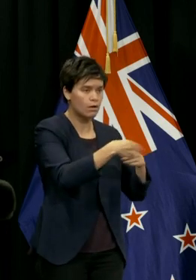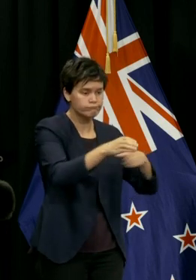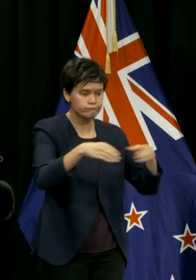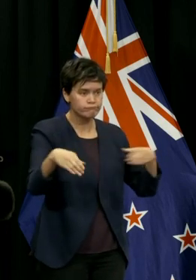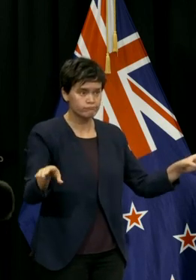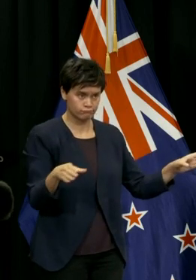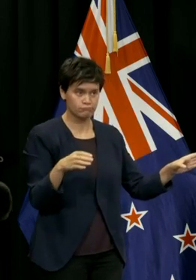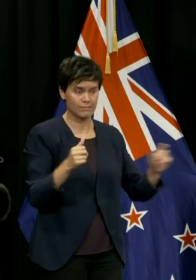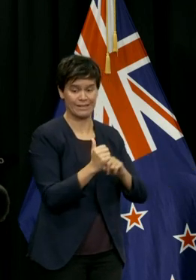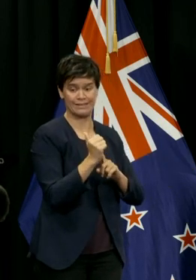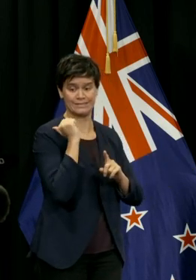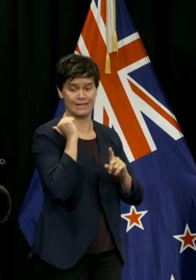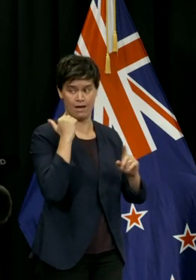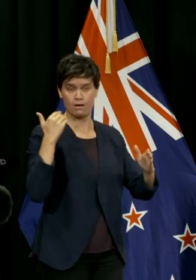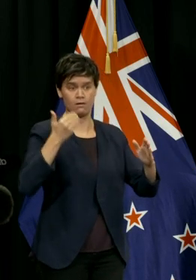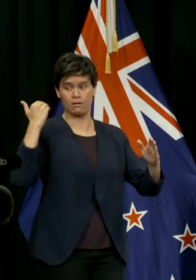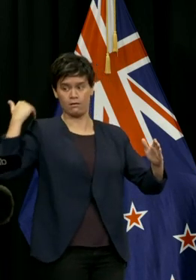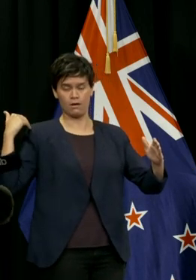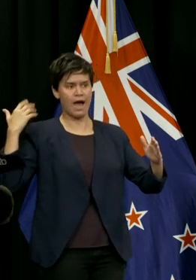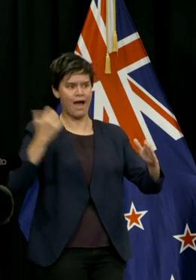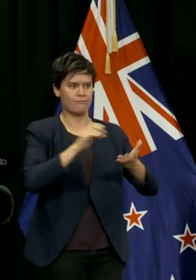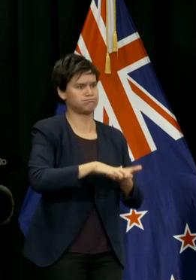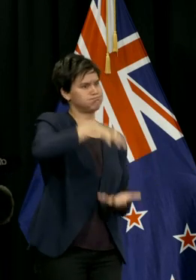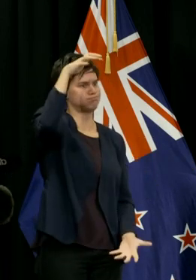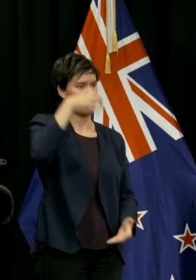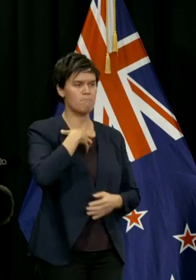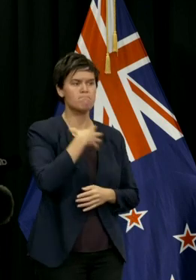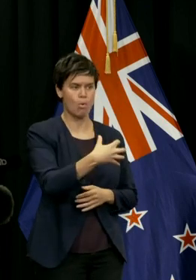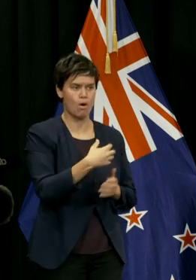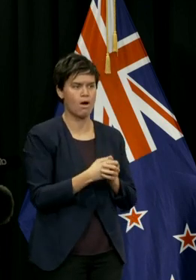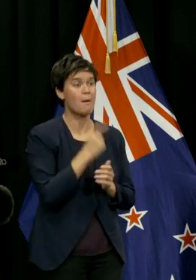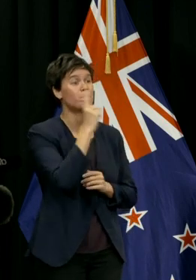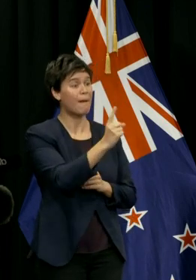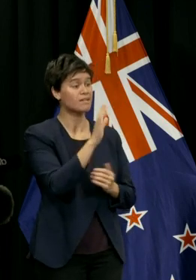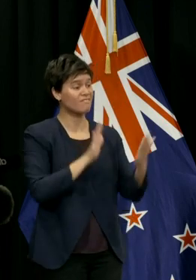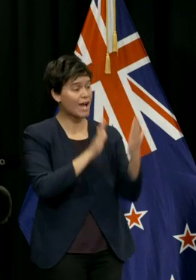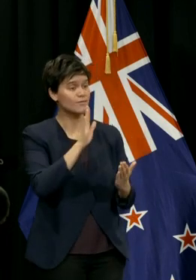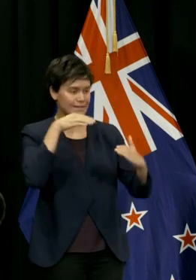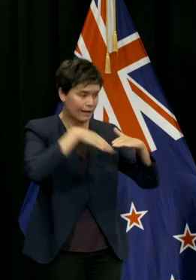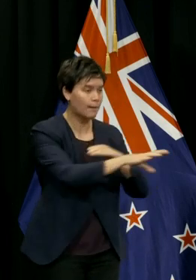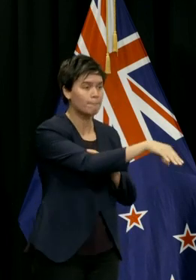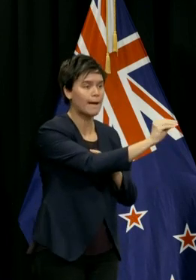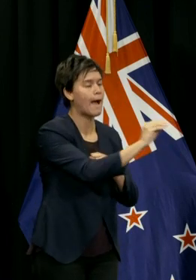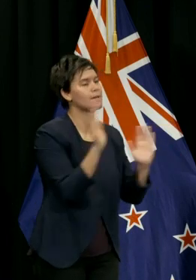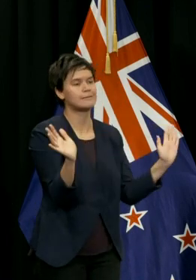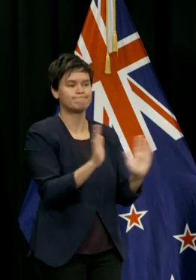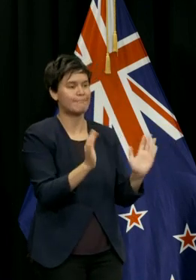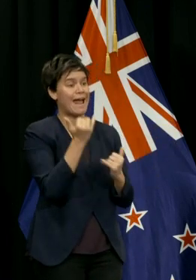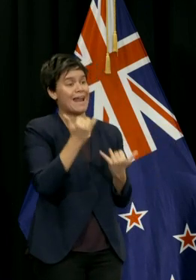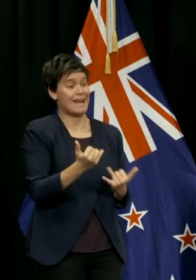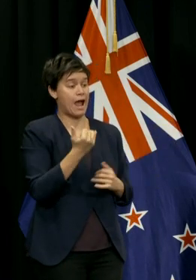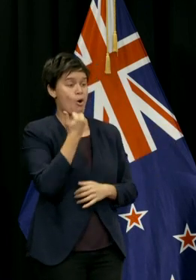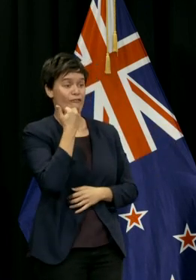to yesterday. And they've now moved to operating through requests via phone rather than in person, and then drop off or pick up.